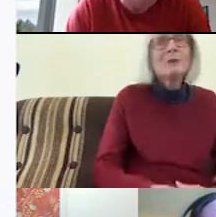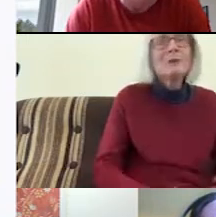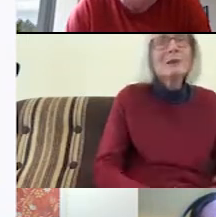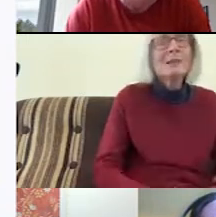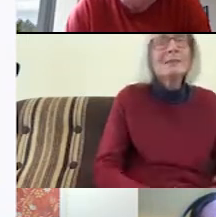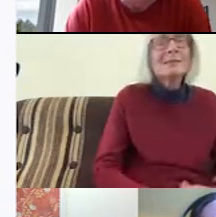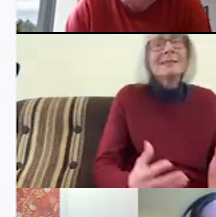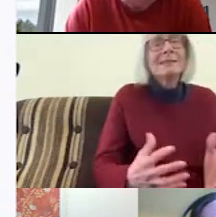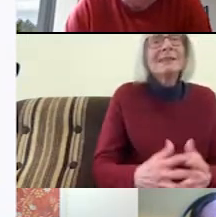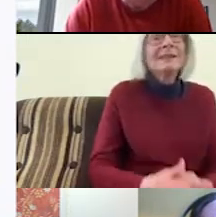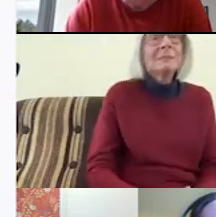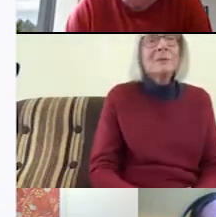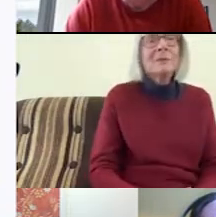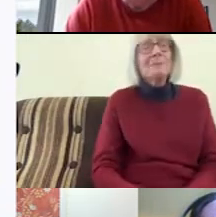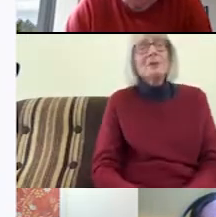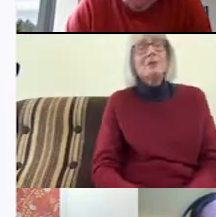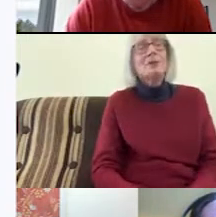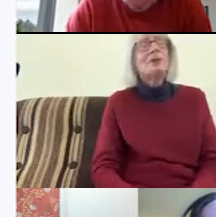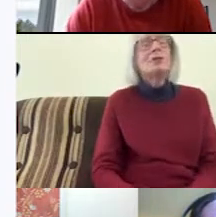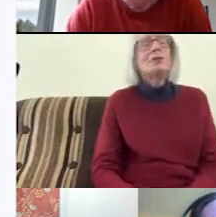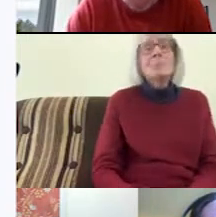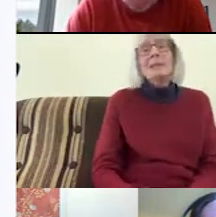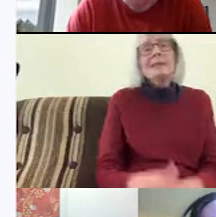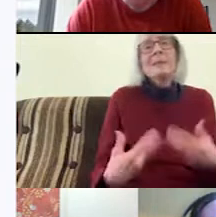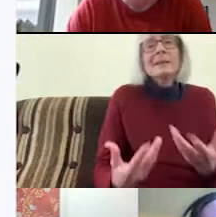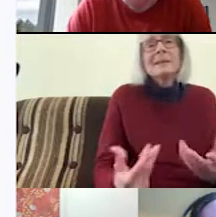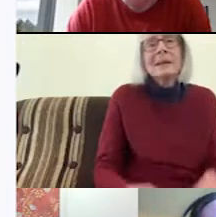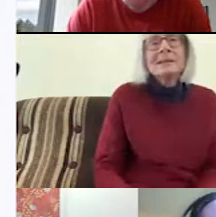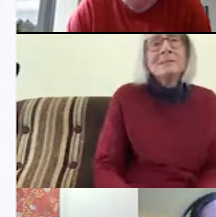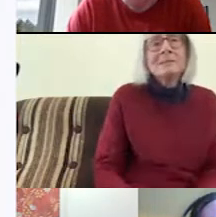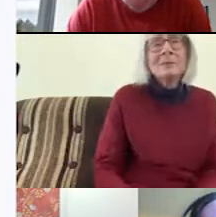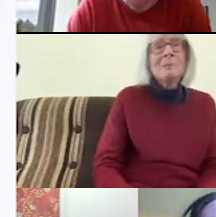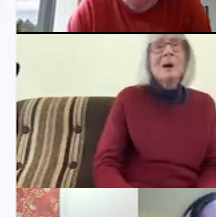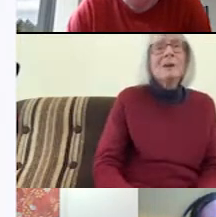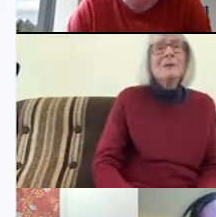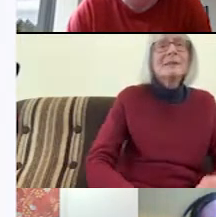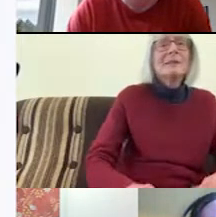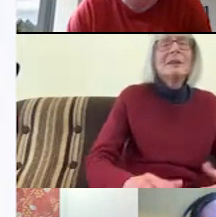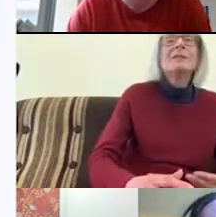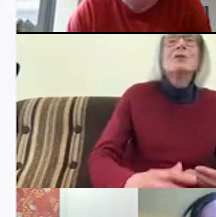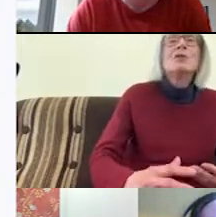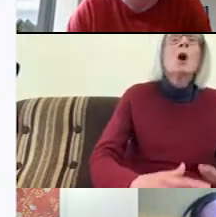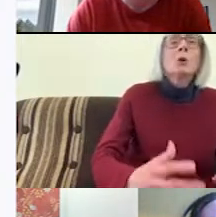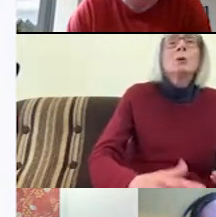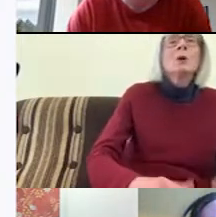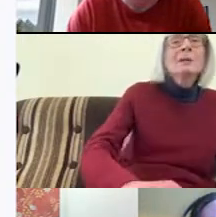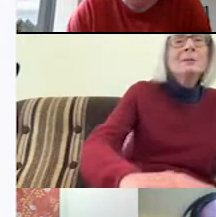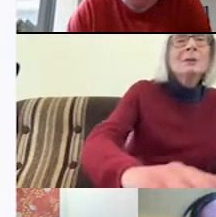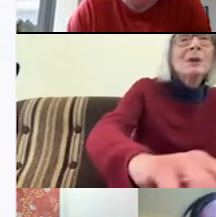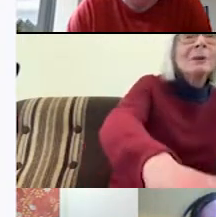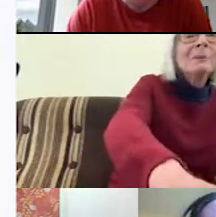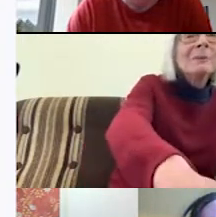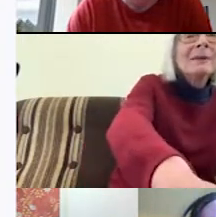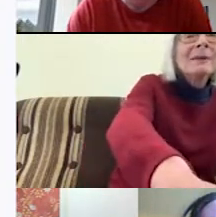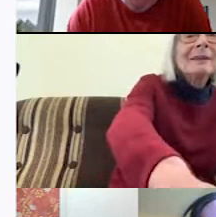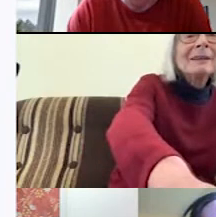do different things, and yeah, just do your best. I mean, that's you know, my advice. Doesn't have to There be is perfect. no, you